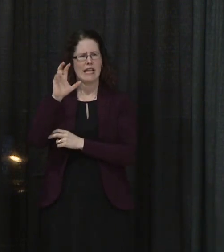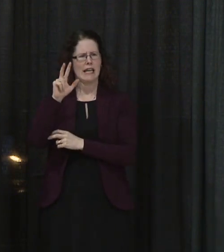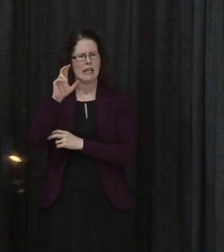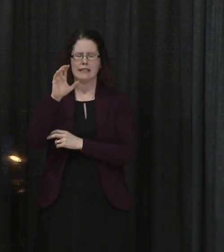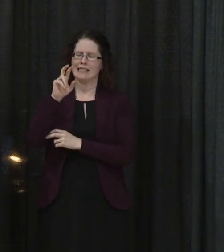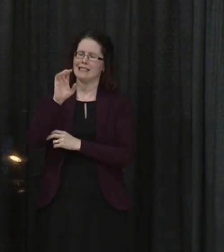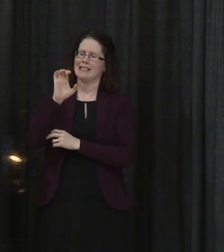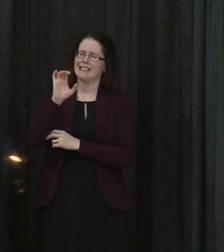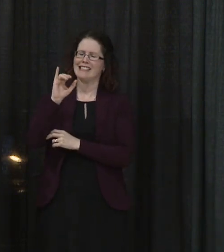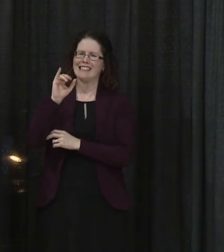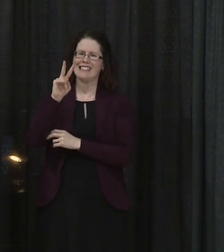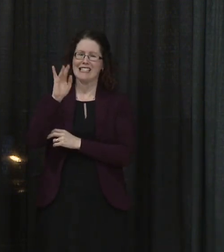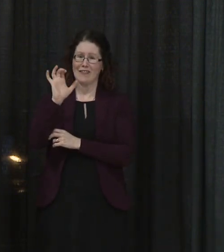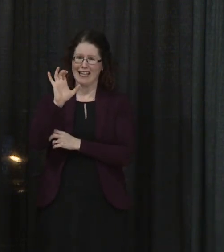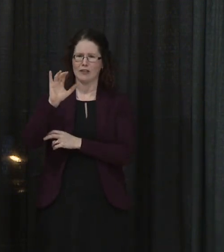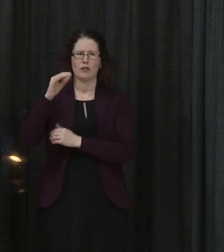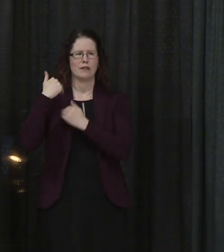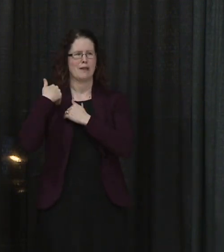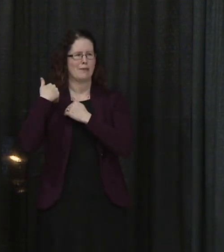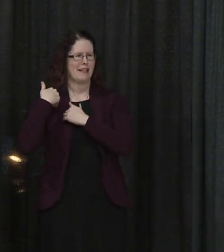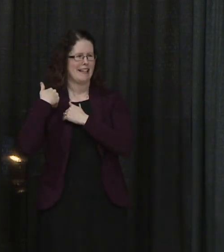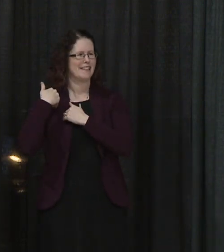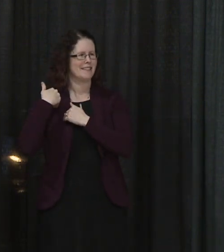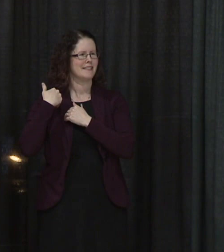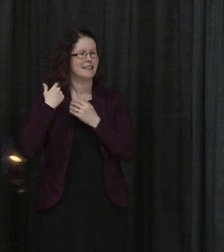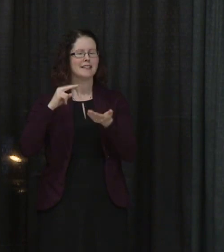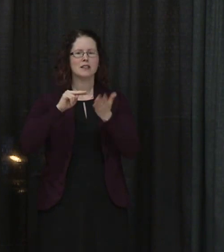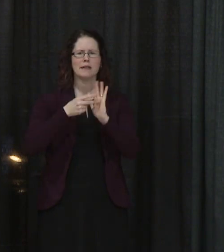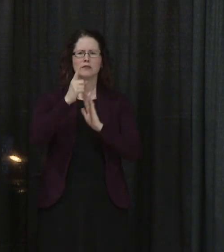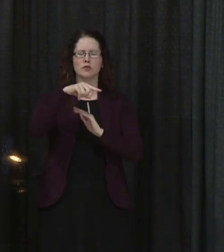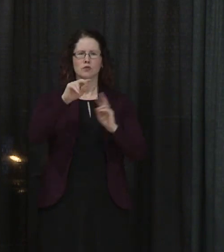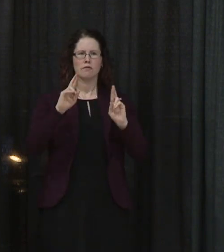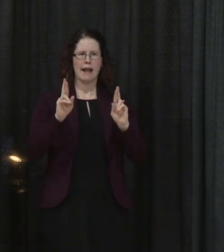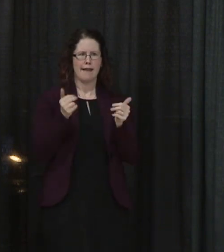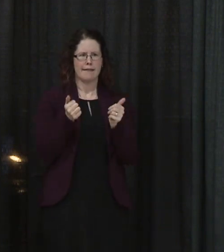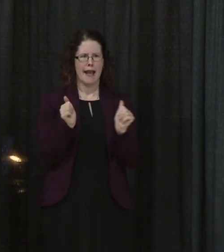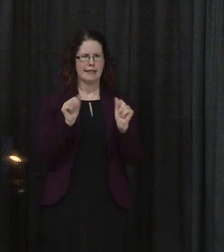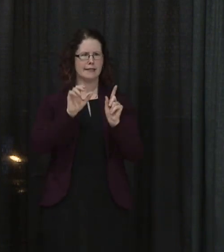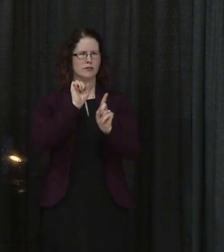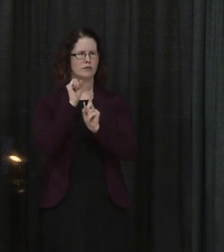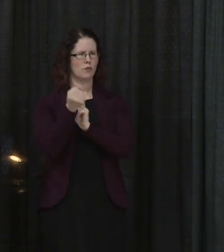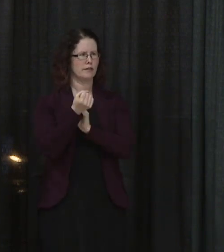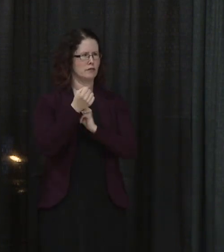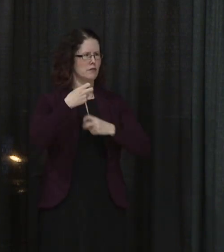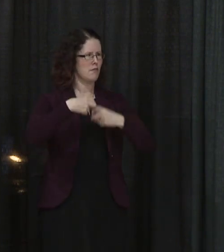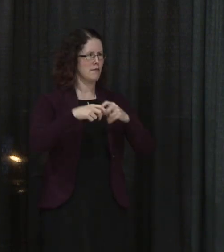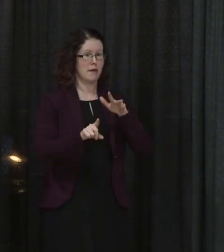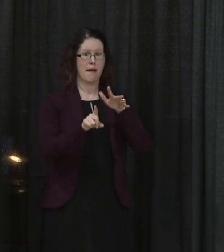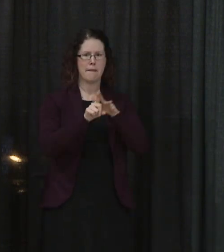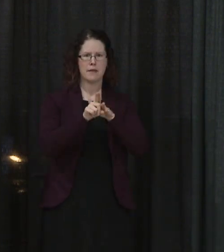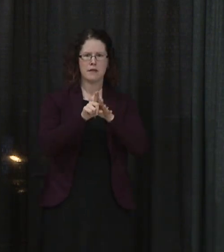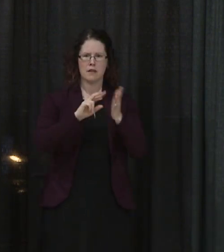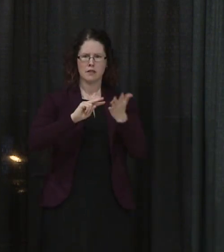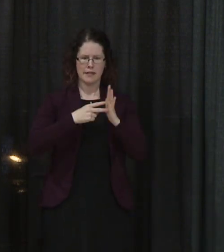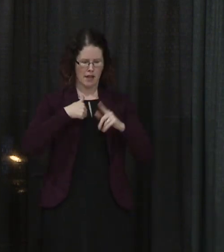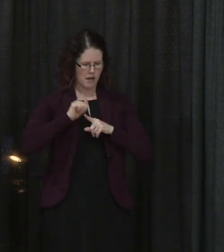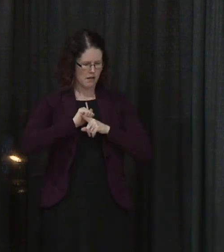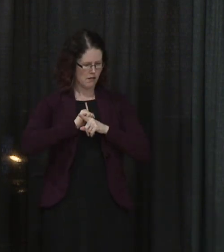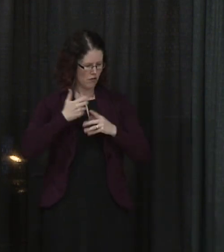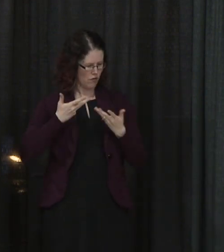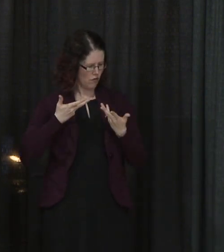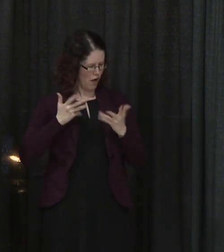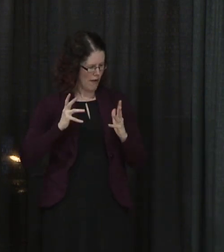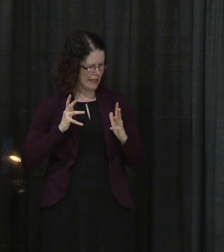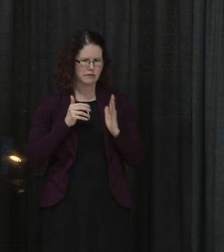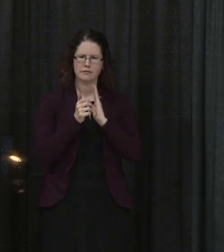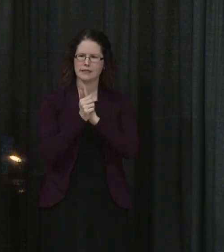the unexpected and prepare yourself for such a situation because you never know when you'll be called upon to solve a